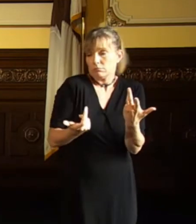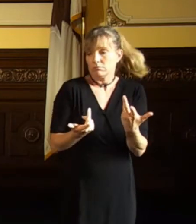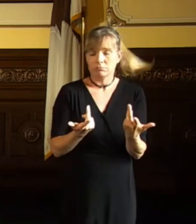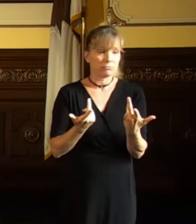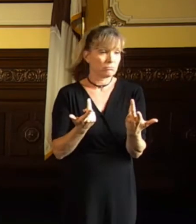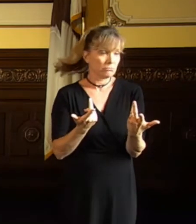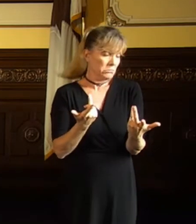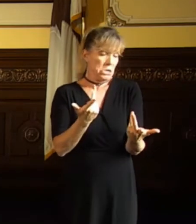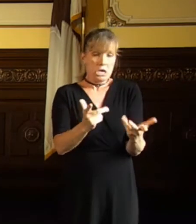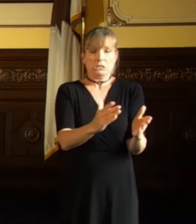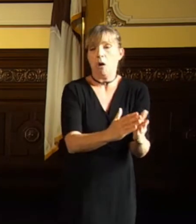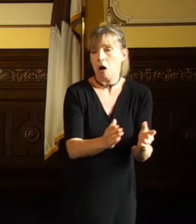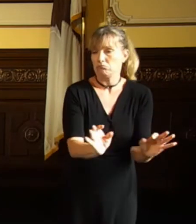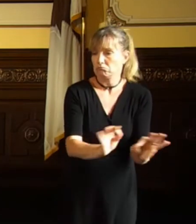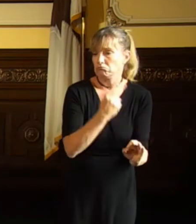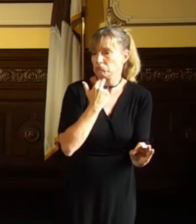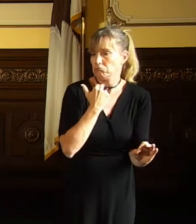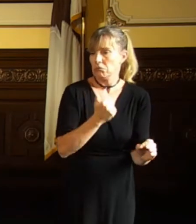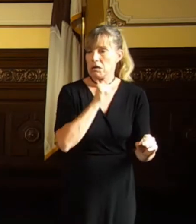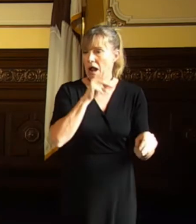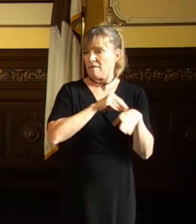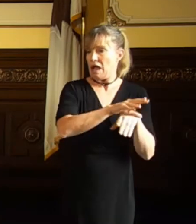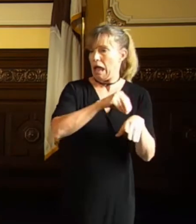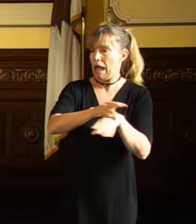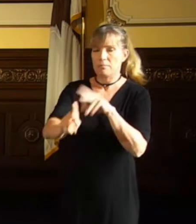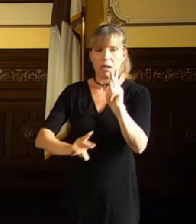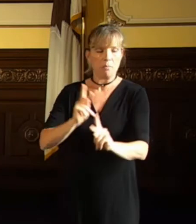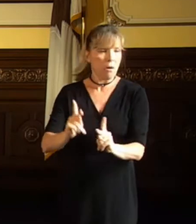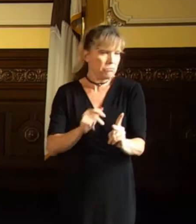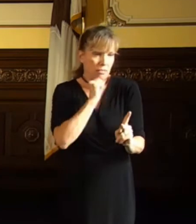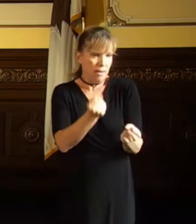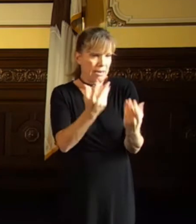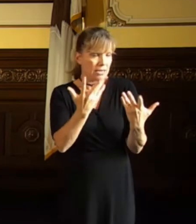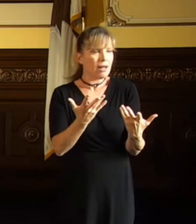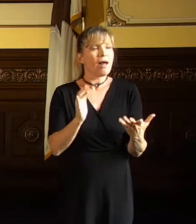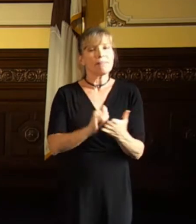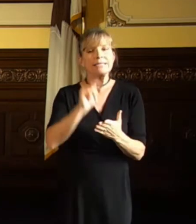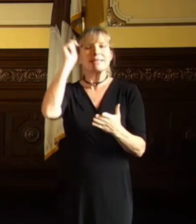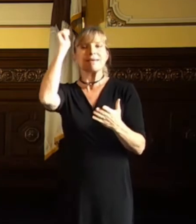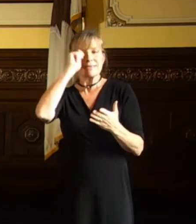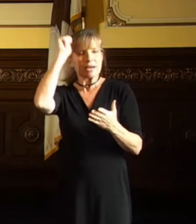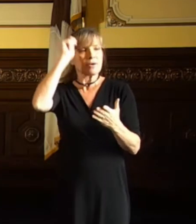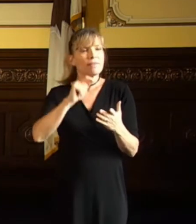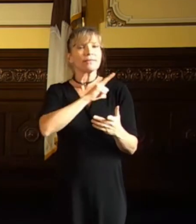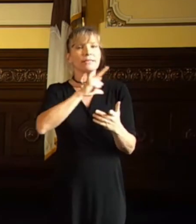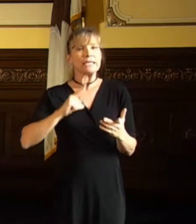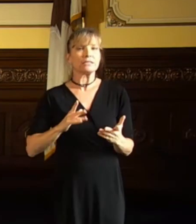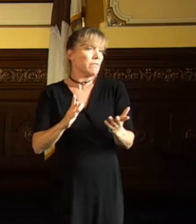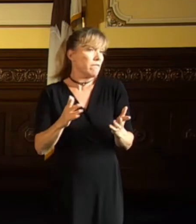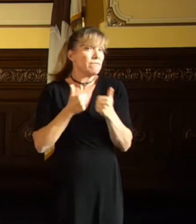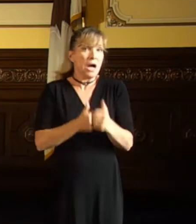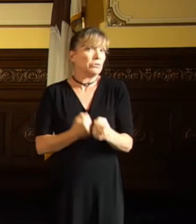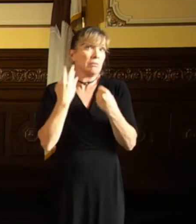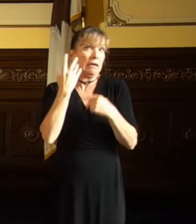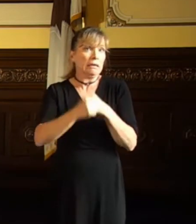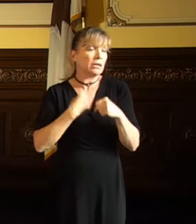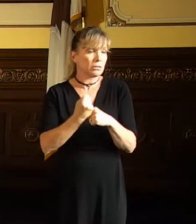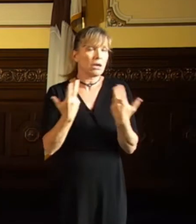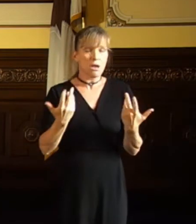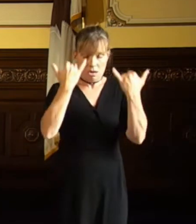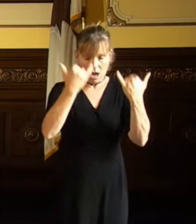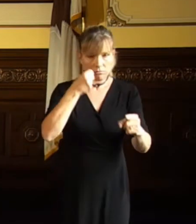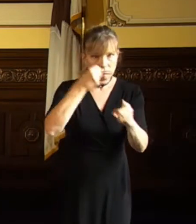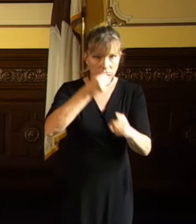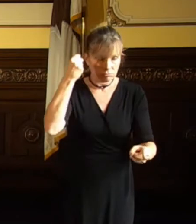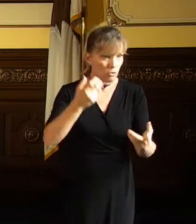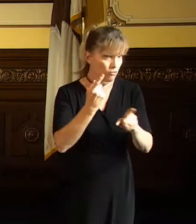know, it's small. It doesn't really affect that many people. That's the theory that the General Assembly has gone by for many years. Now here